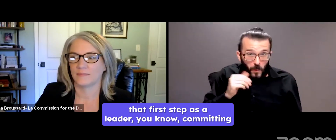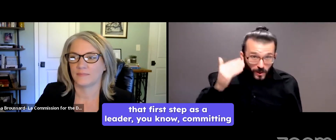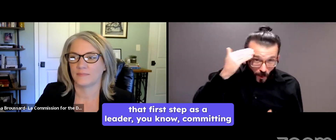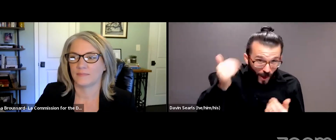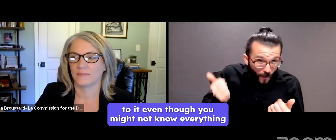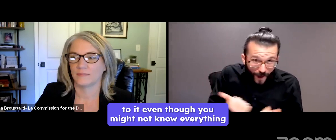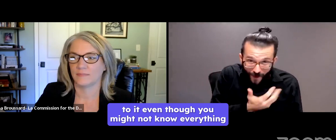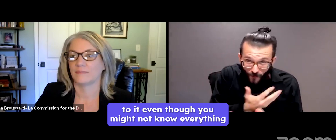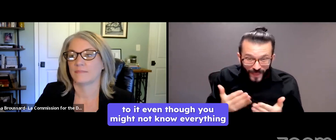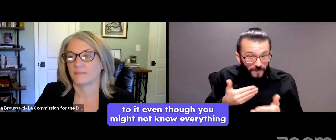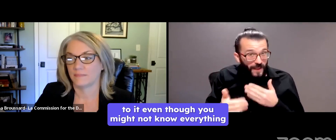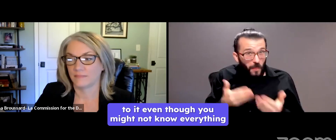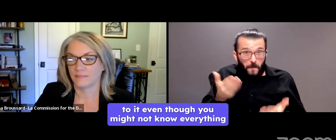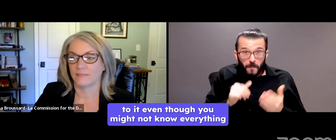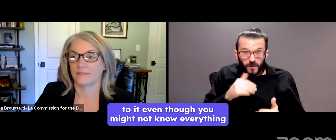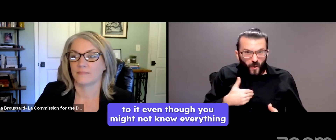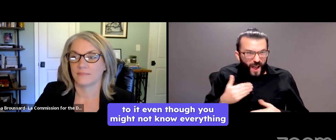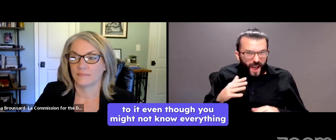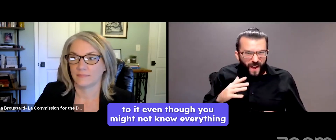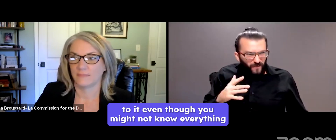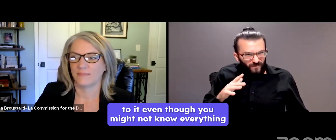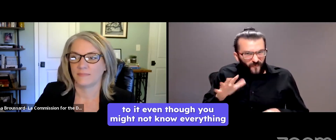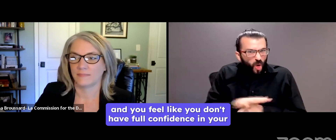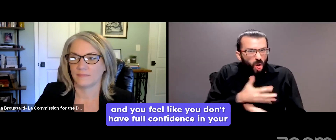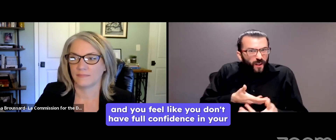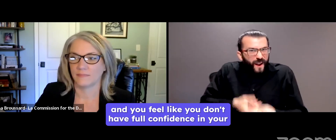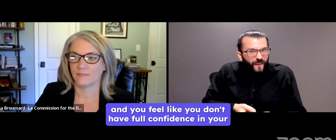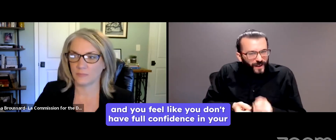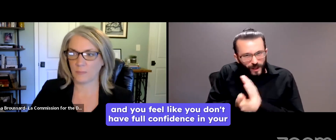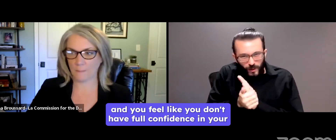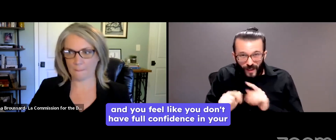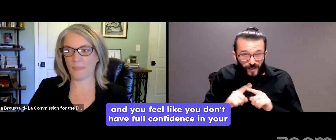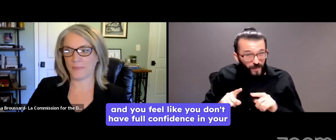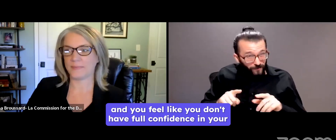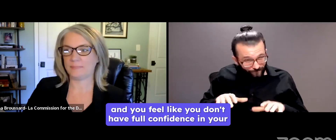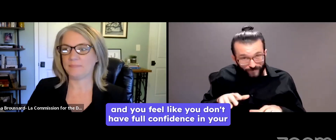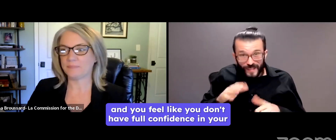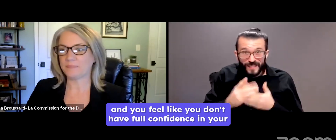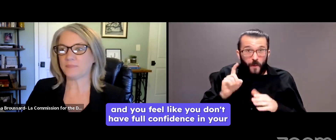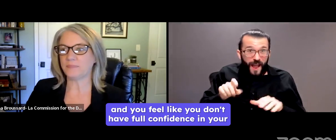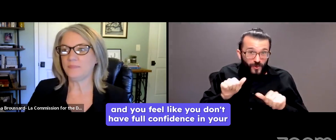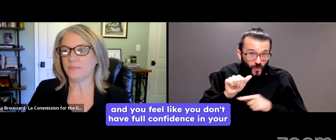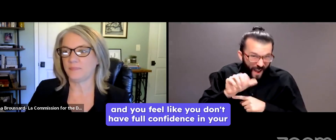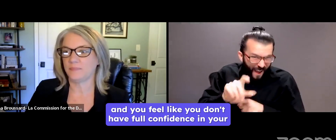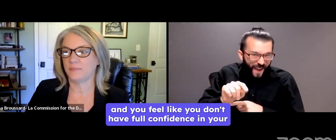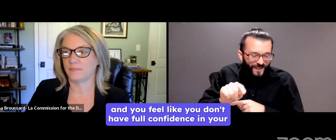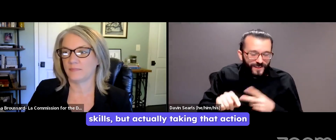committing to it, even though you might not know everything and you feel like you don't have full confidence in your